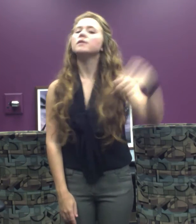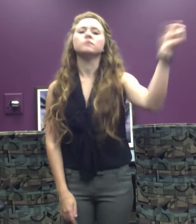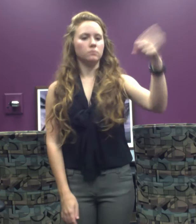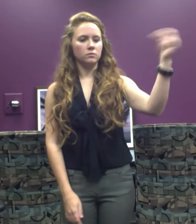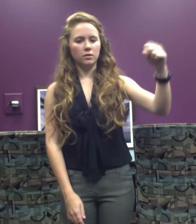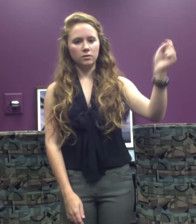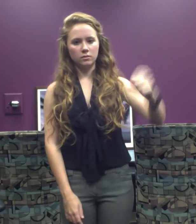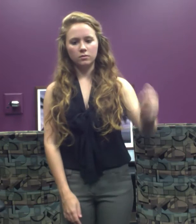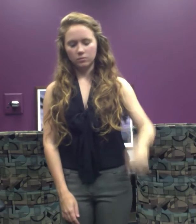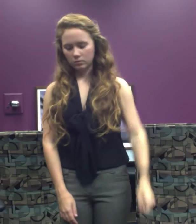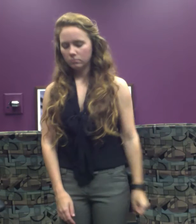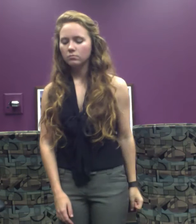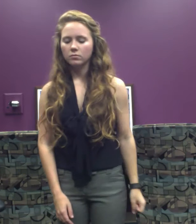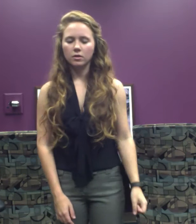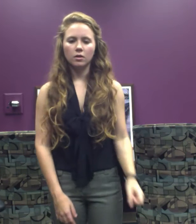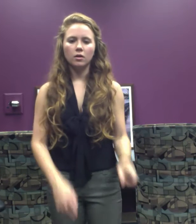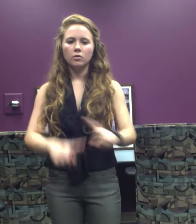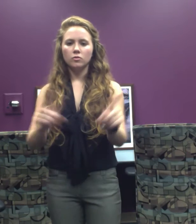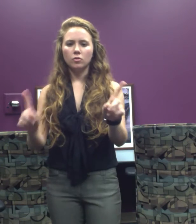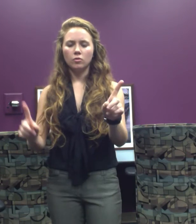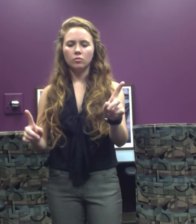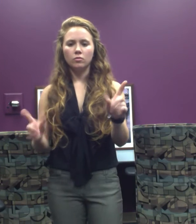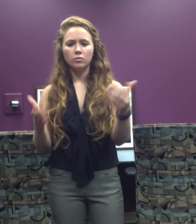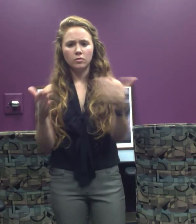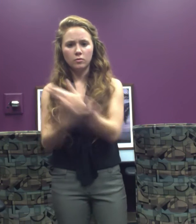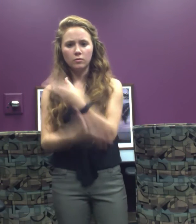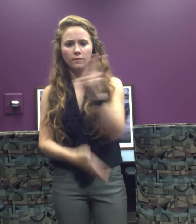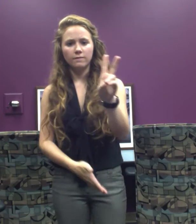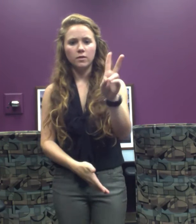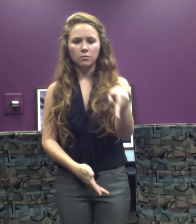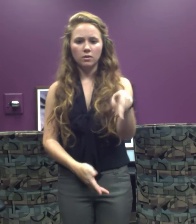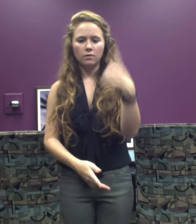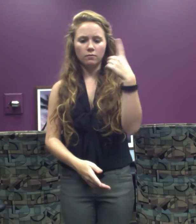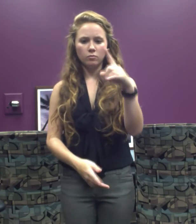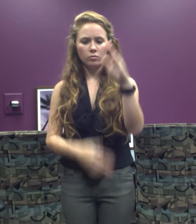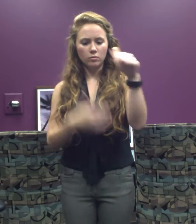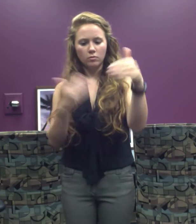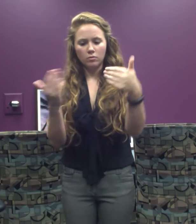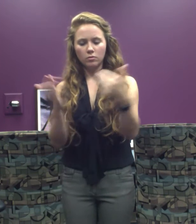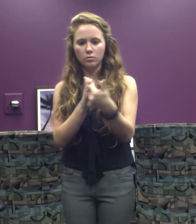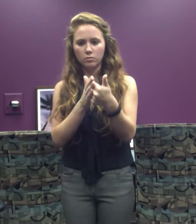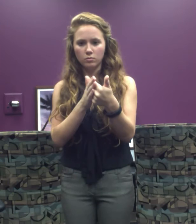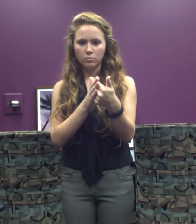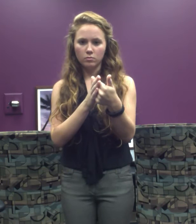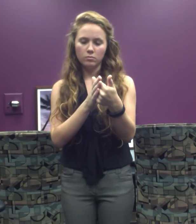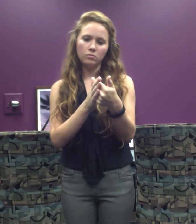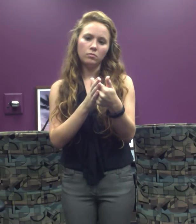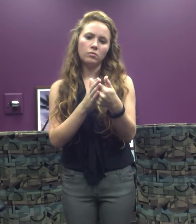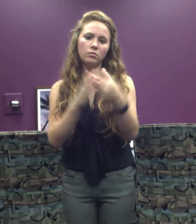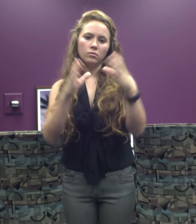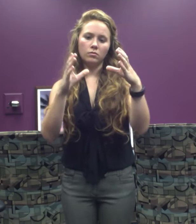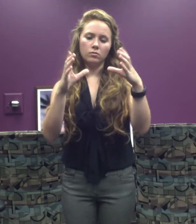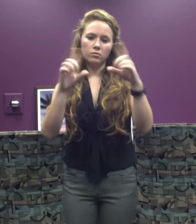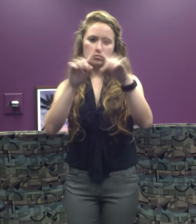new vanishing point for each square. I want 1 vanishing point used for as many squares that you're turning into cubes for